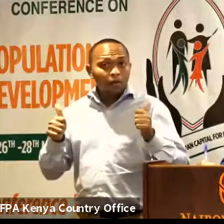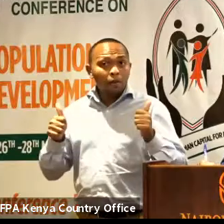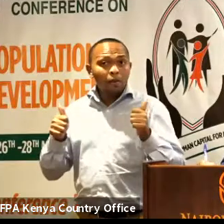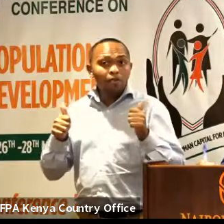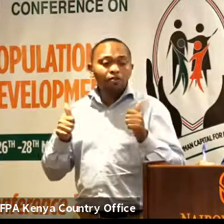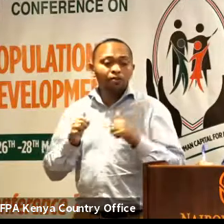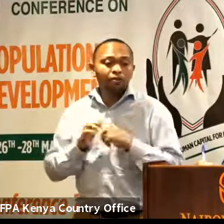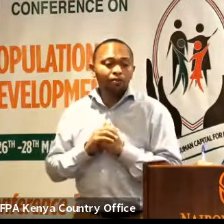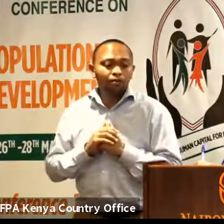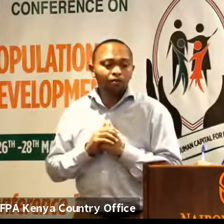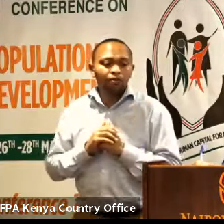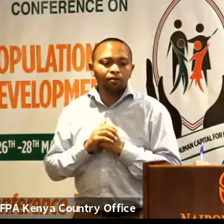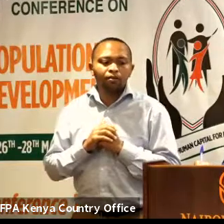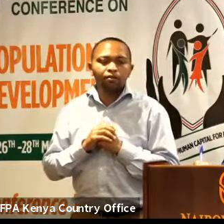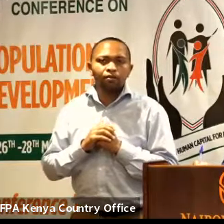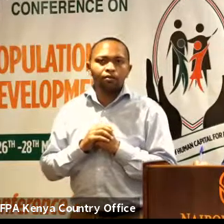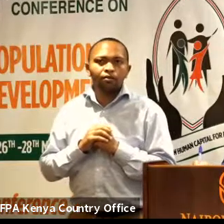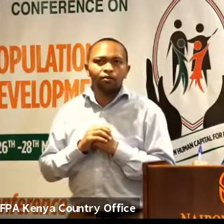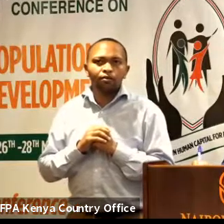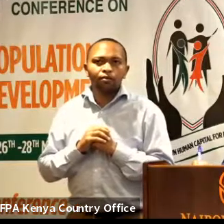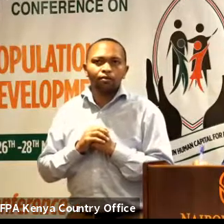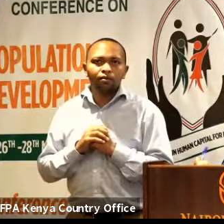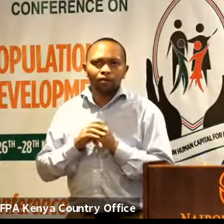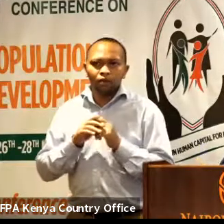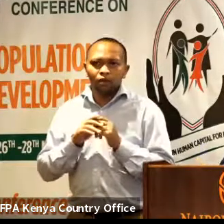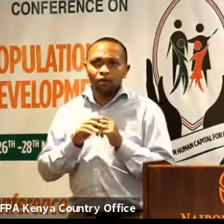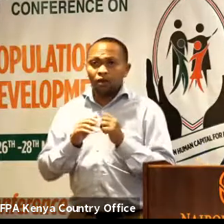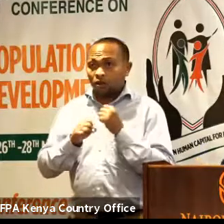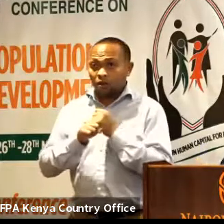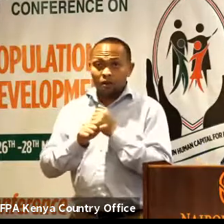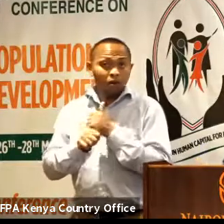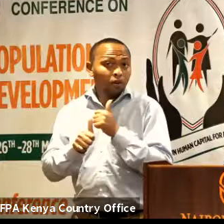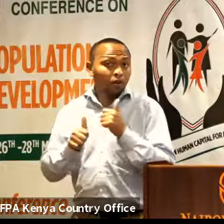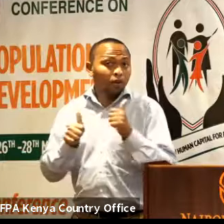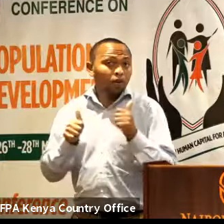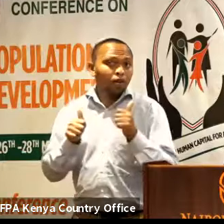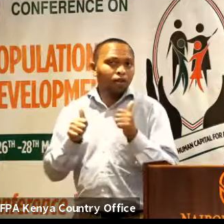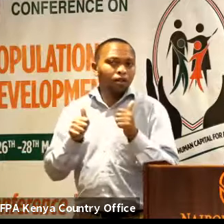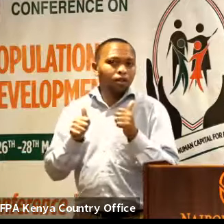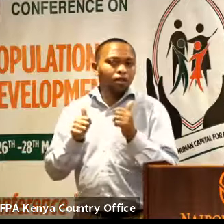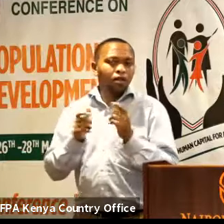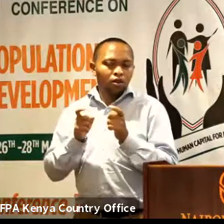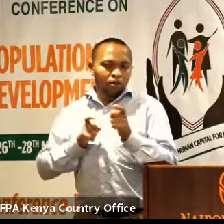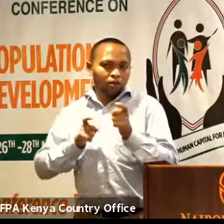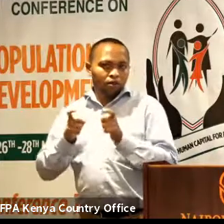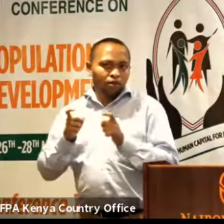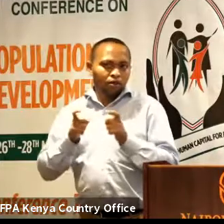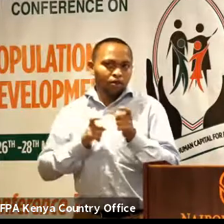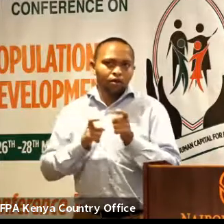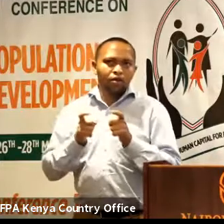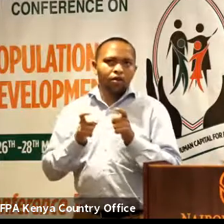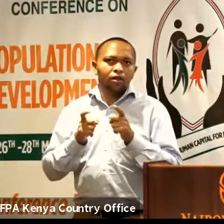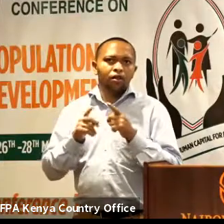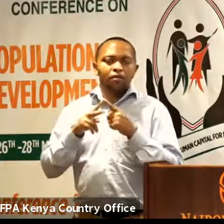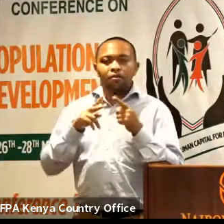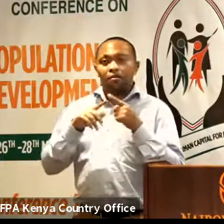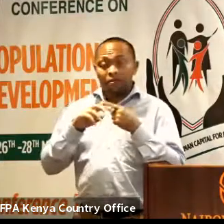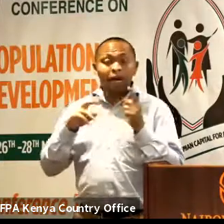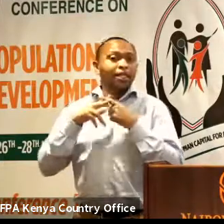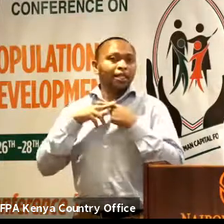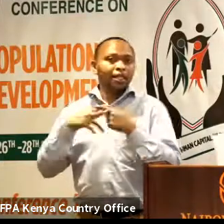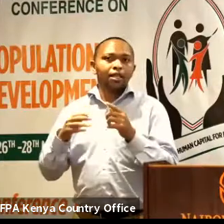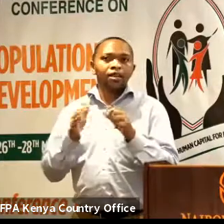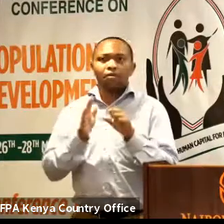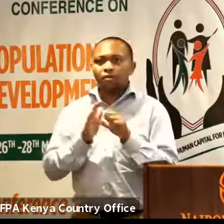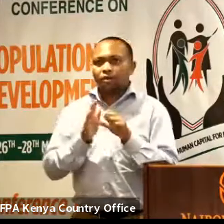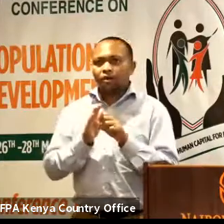well in mortality, stunting is still a problem, and therefore our human index is